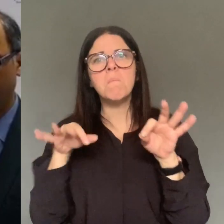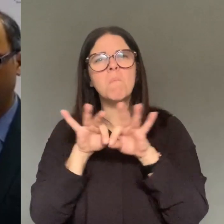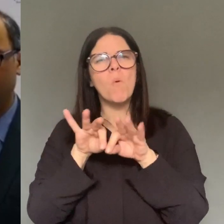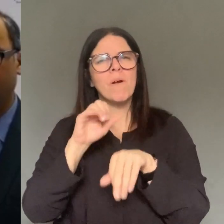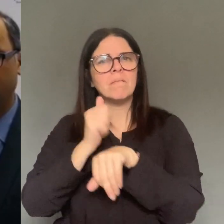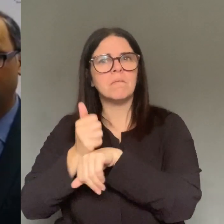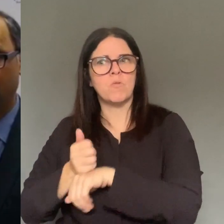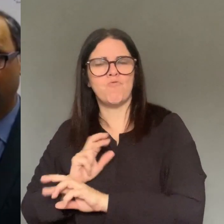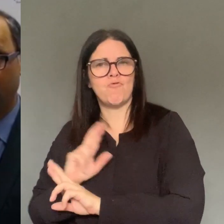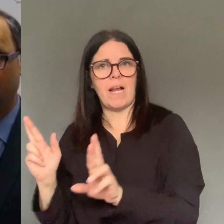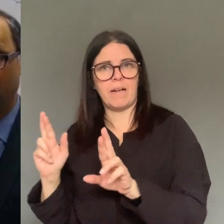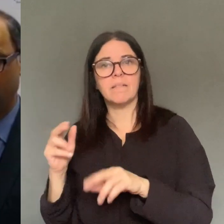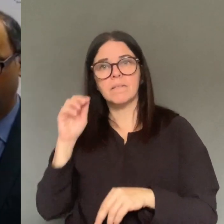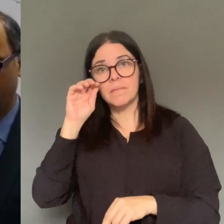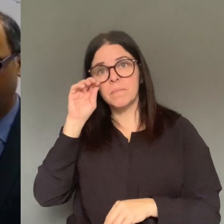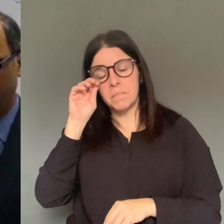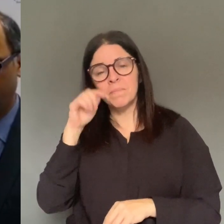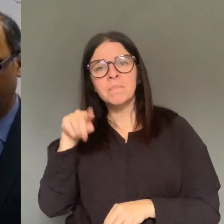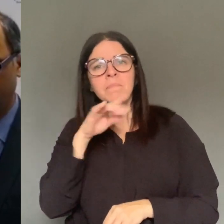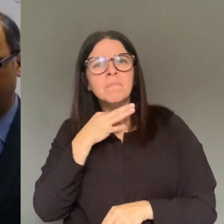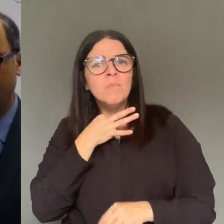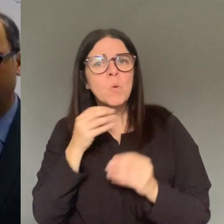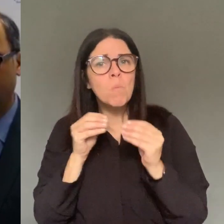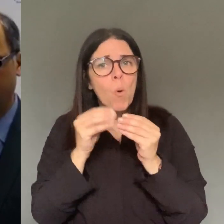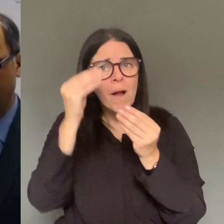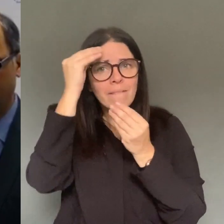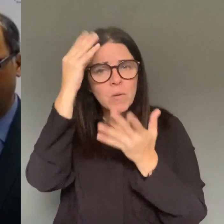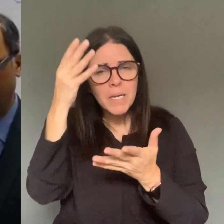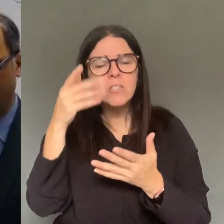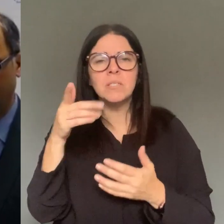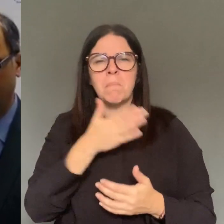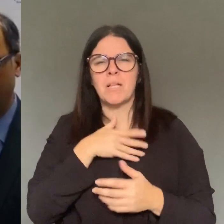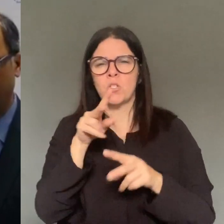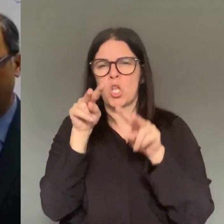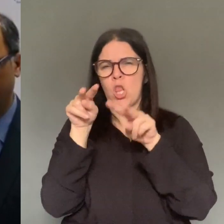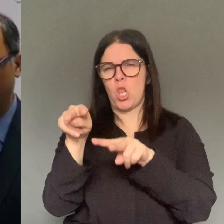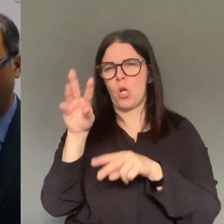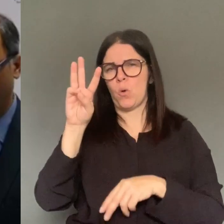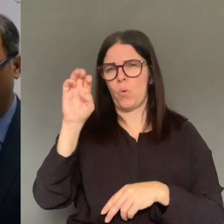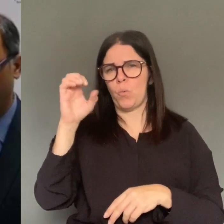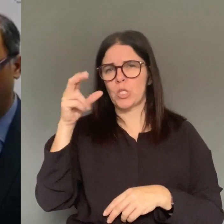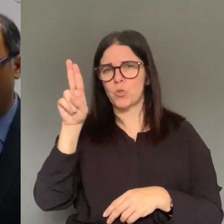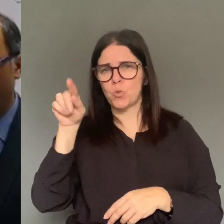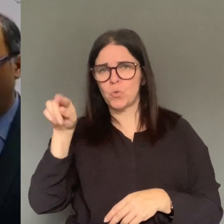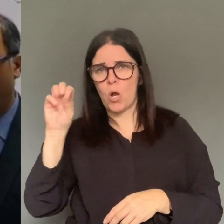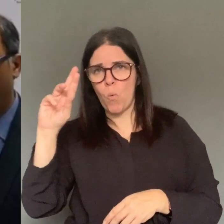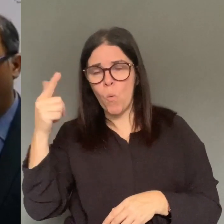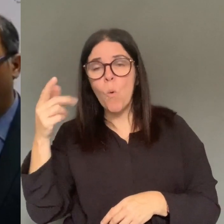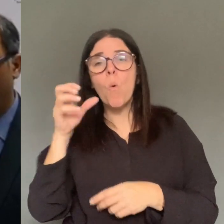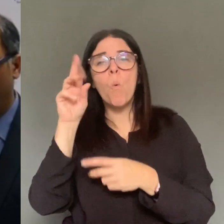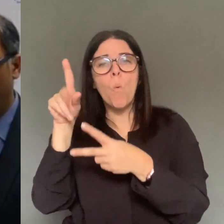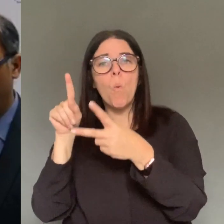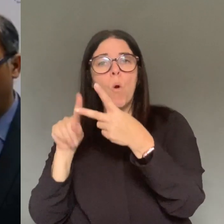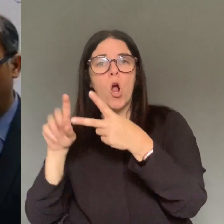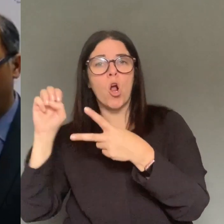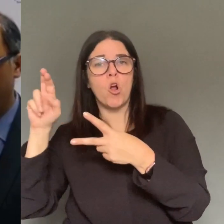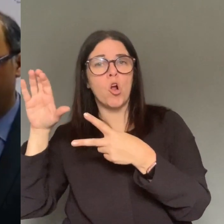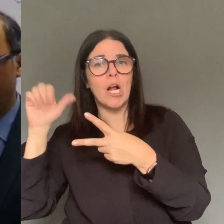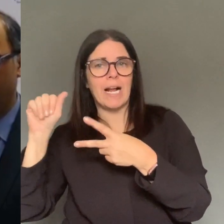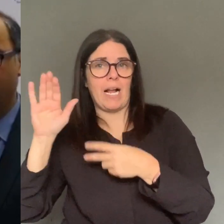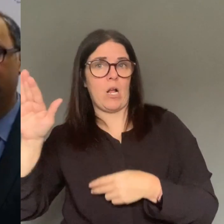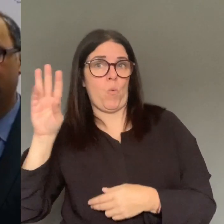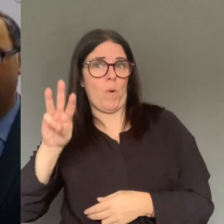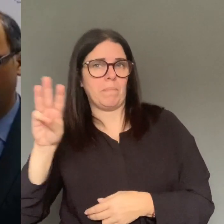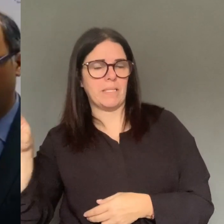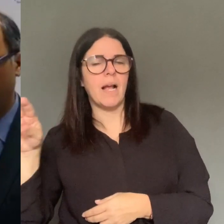if you need to evacuate or if you run out of power supplies and cannot leave your home. For more information, please visit